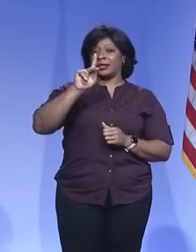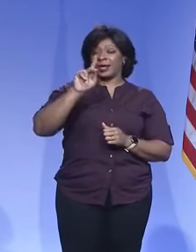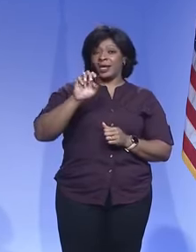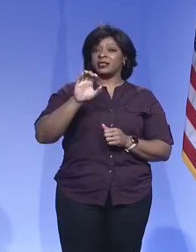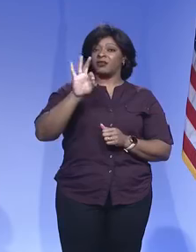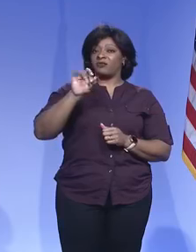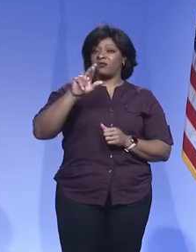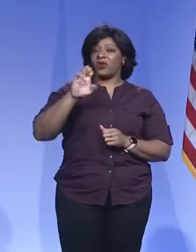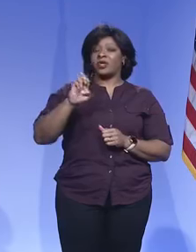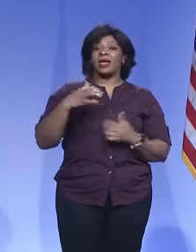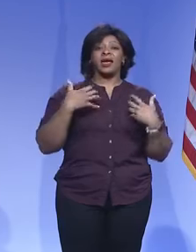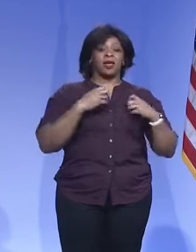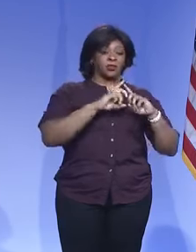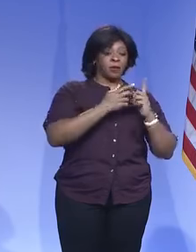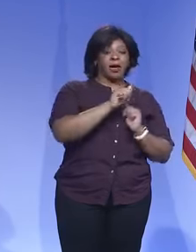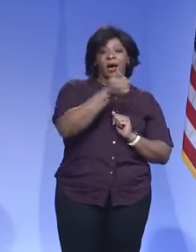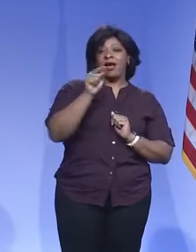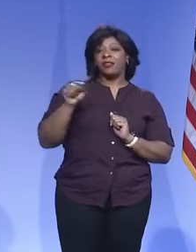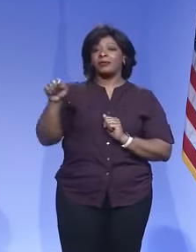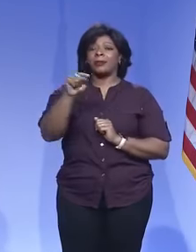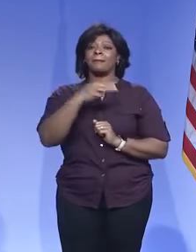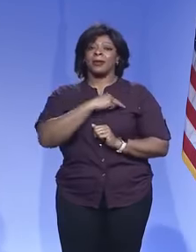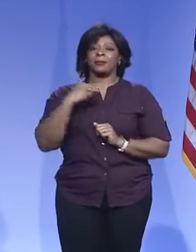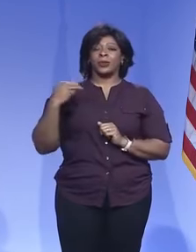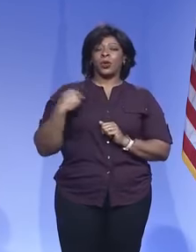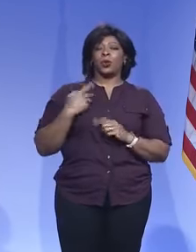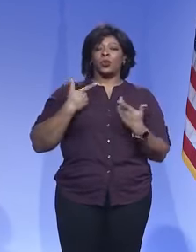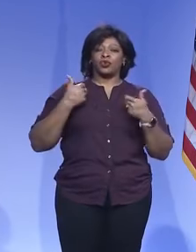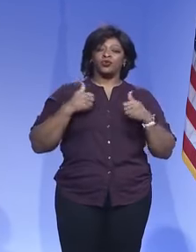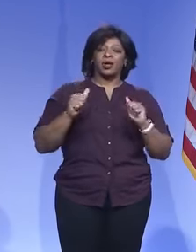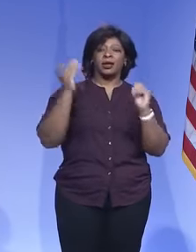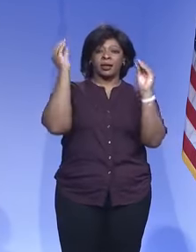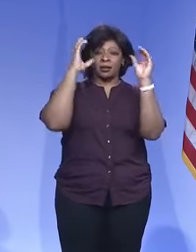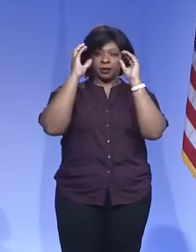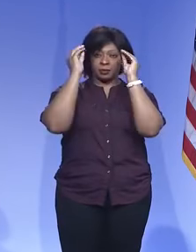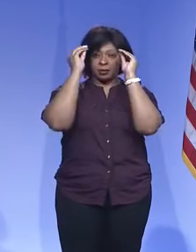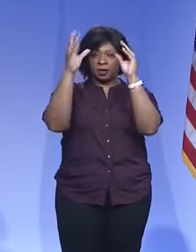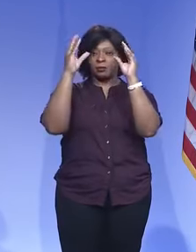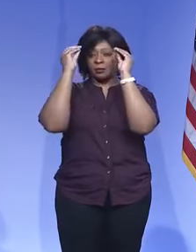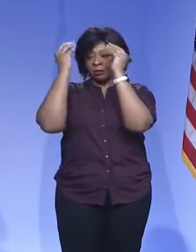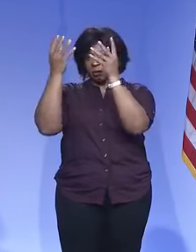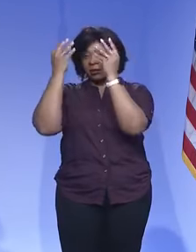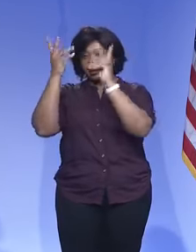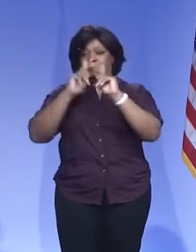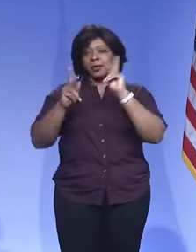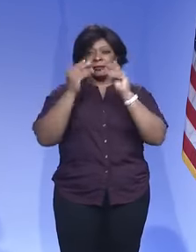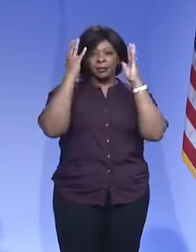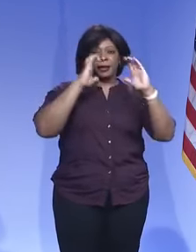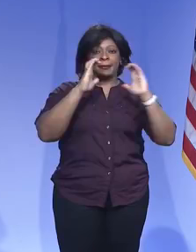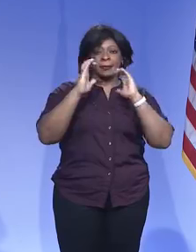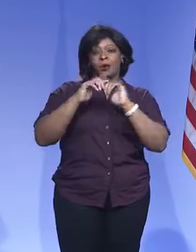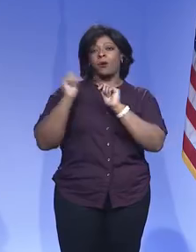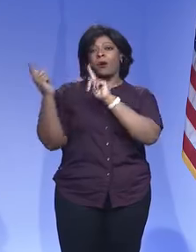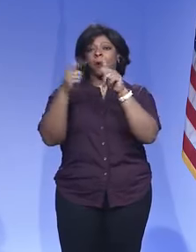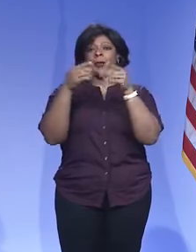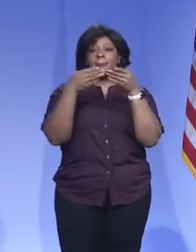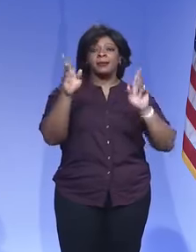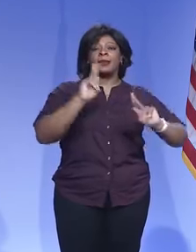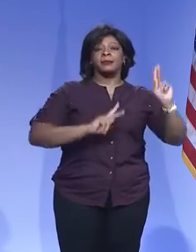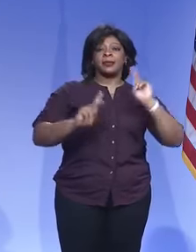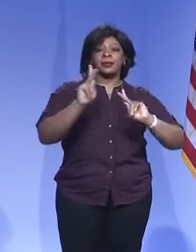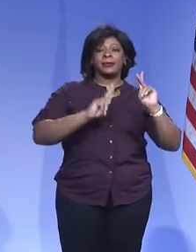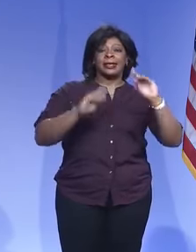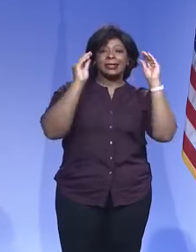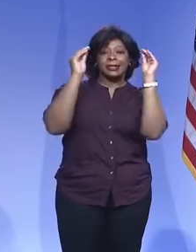Health Department and others, we strive to get communication out to be able to provide information to the public and others